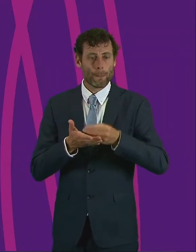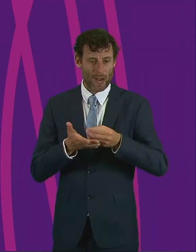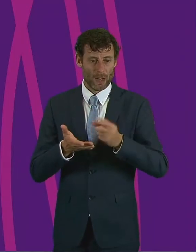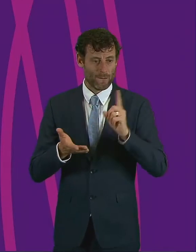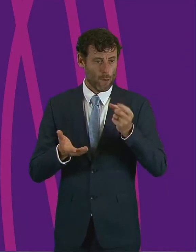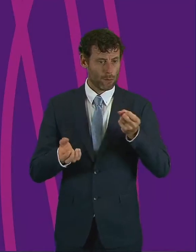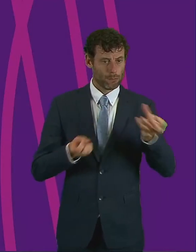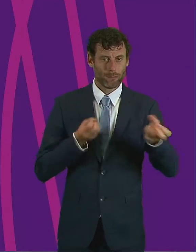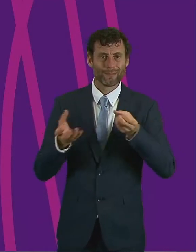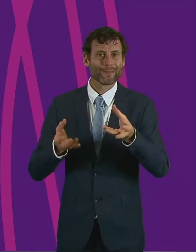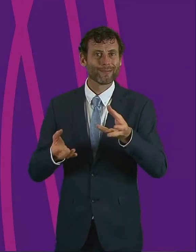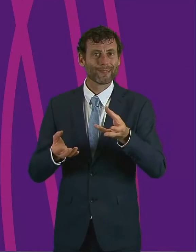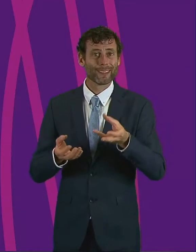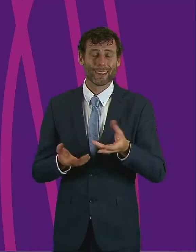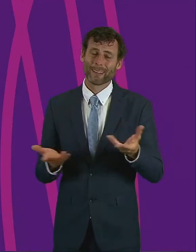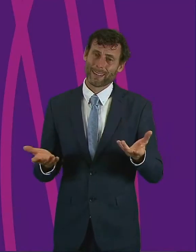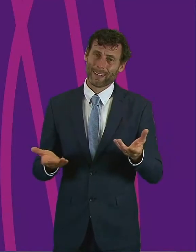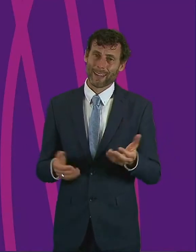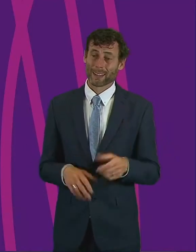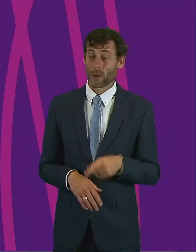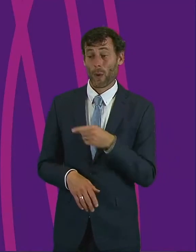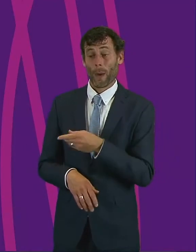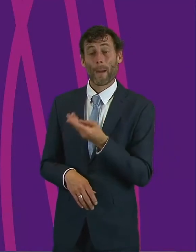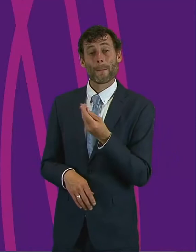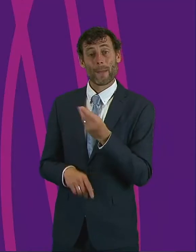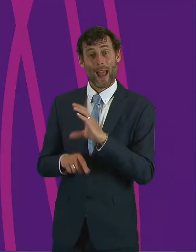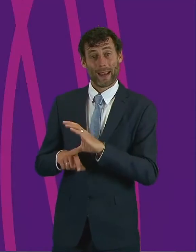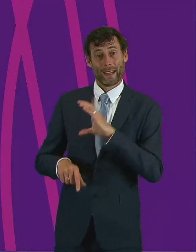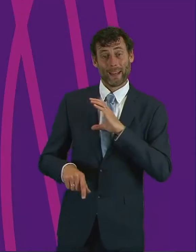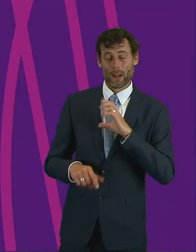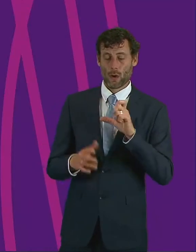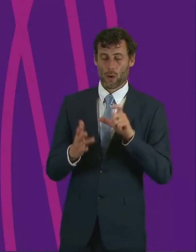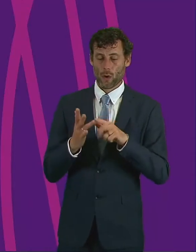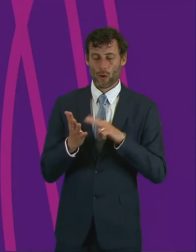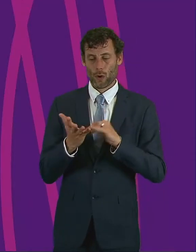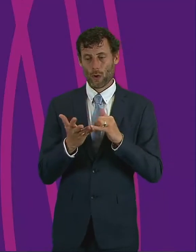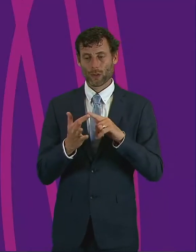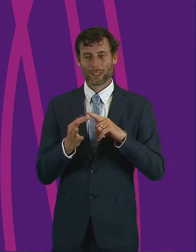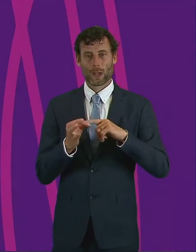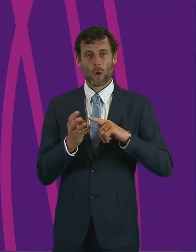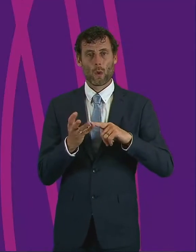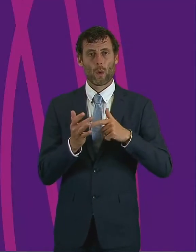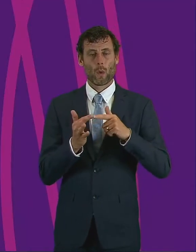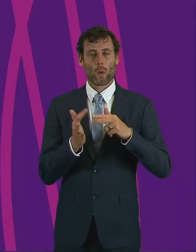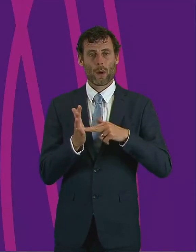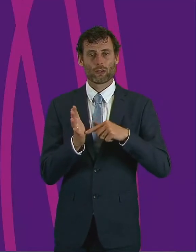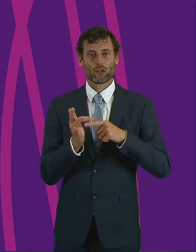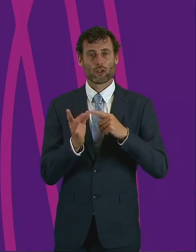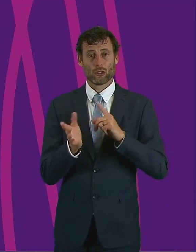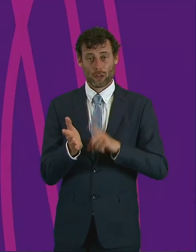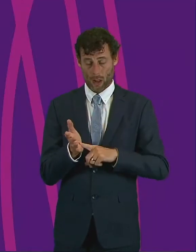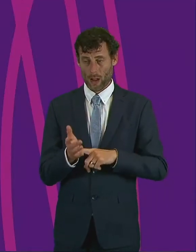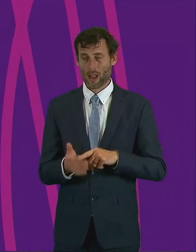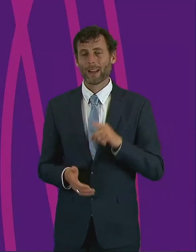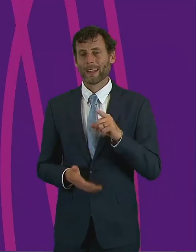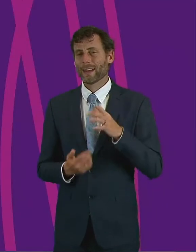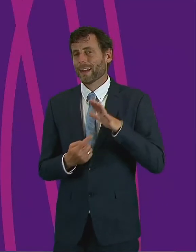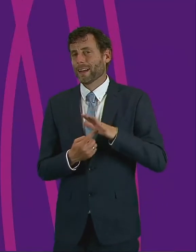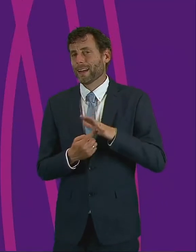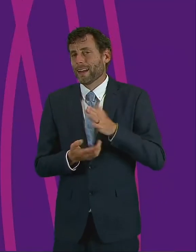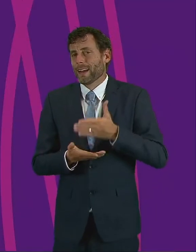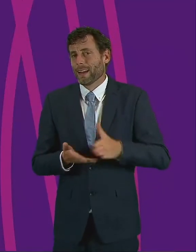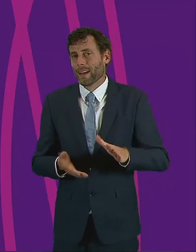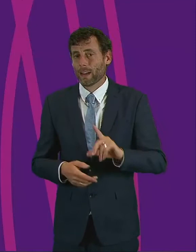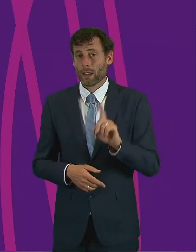please let it be known that monies which are given, as has been said, from Westminster to Scotland is not